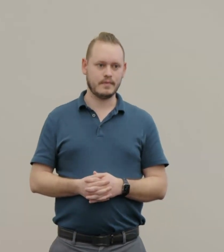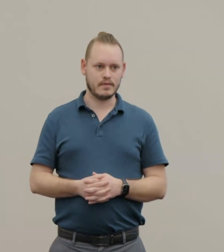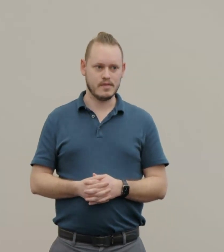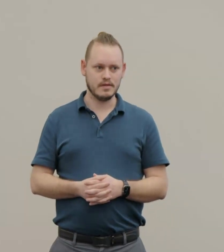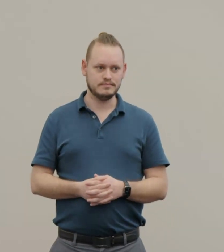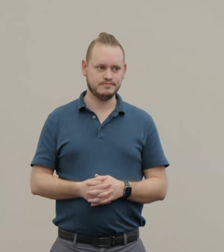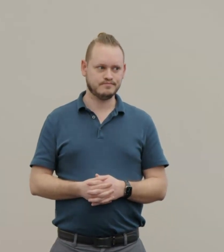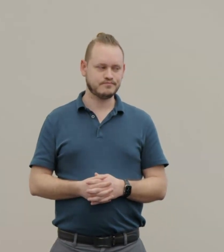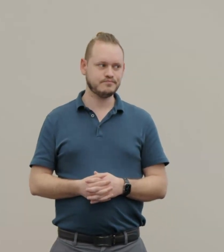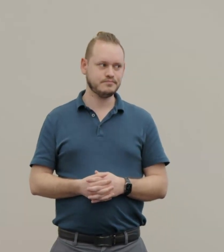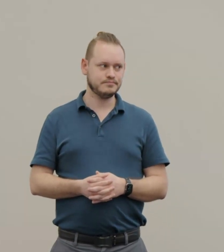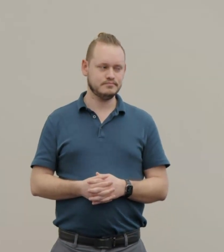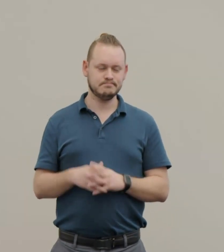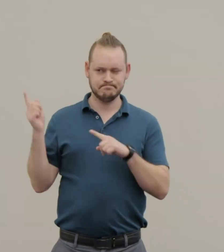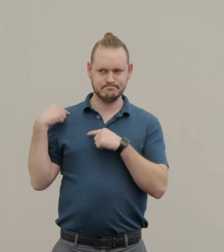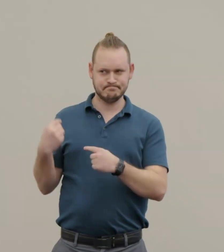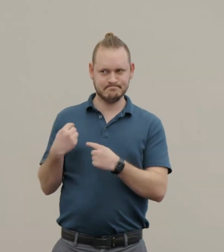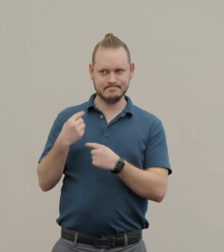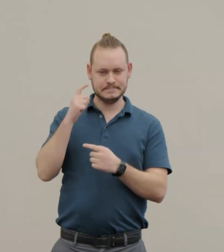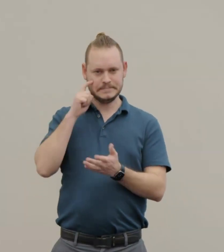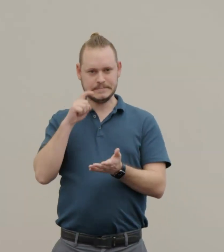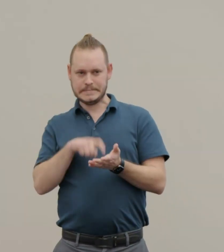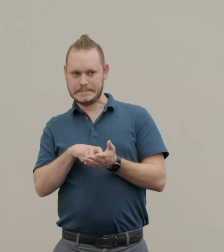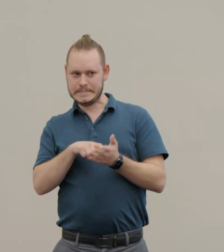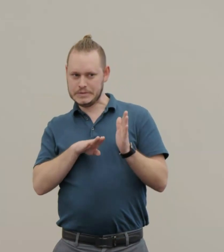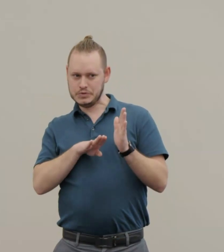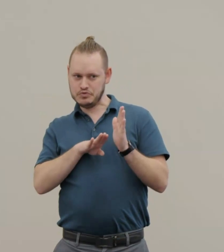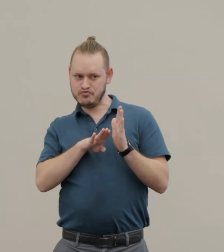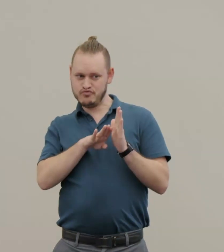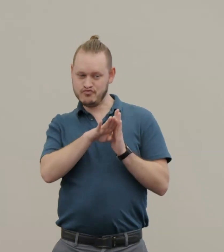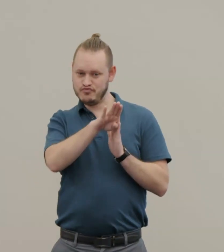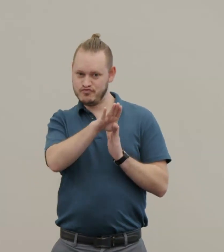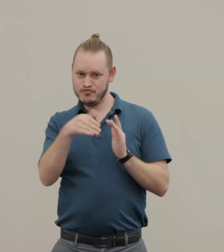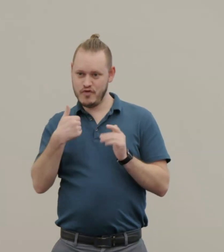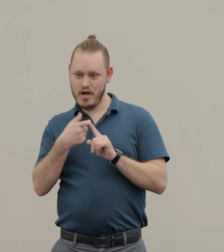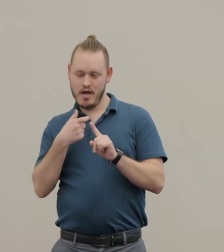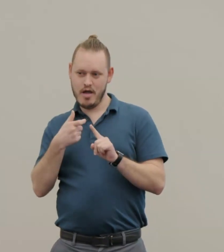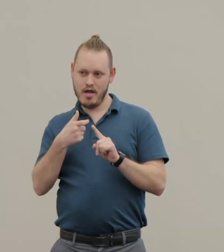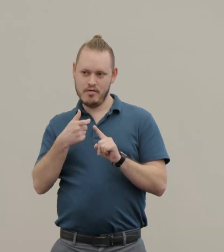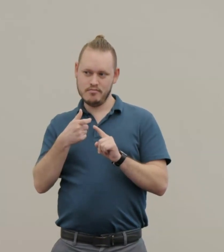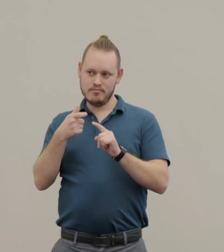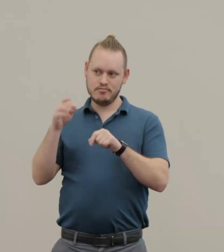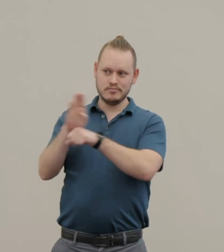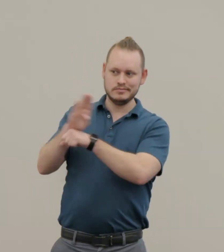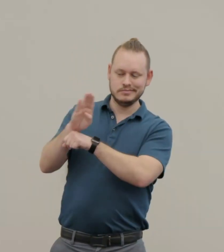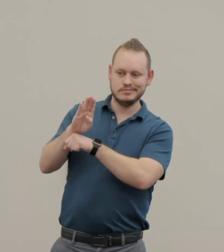are we seeing any trends from organizations, institutions getting